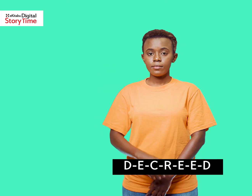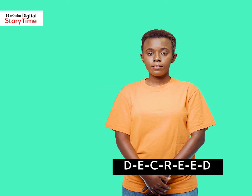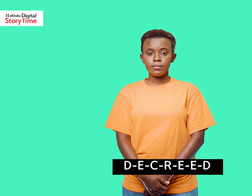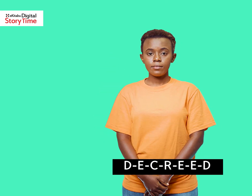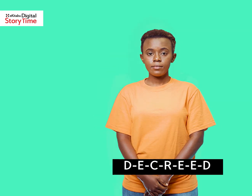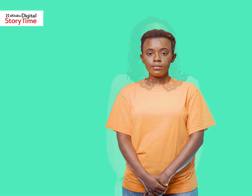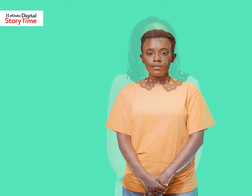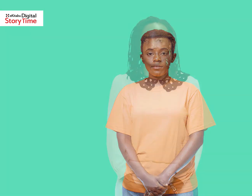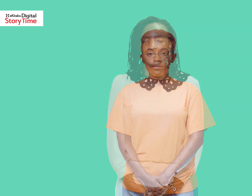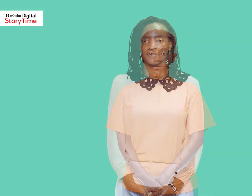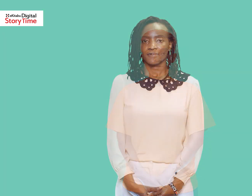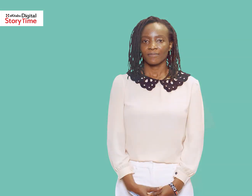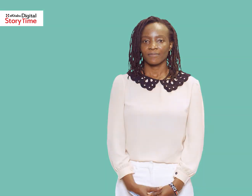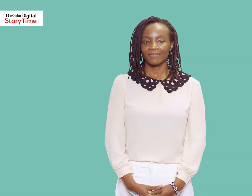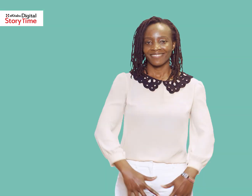D.